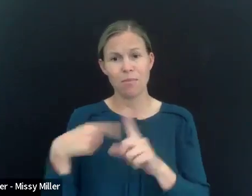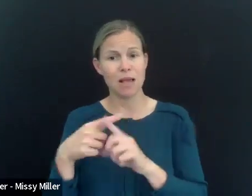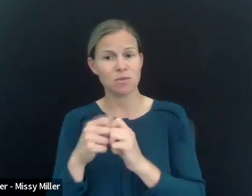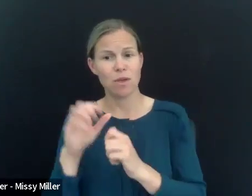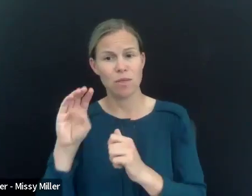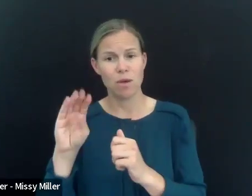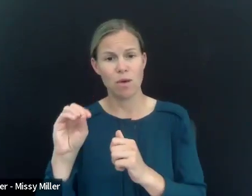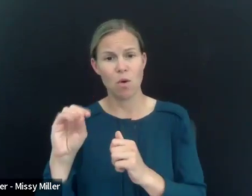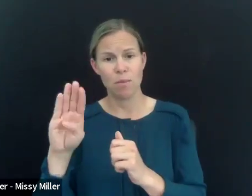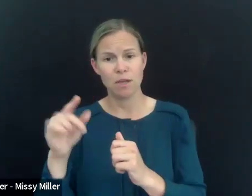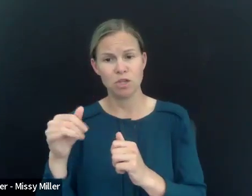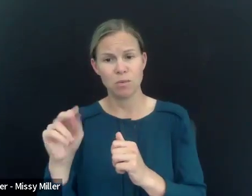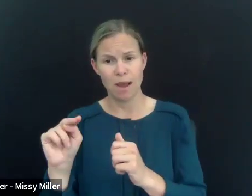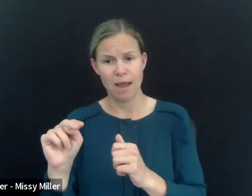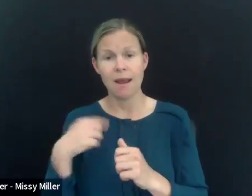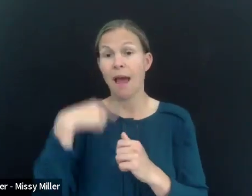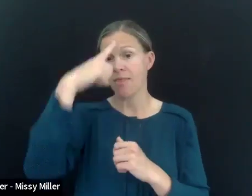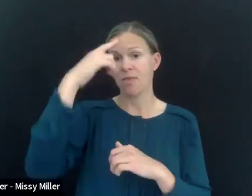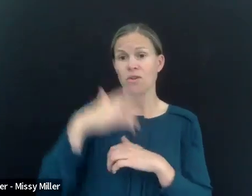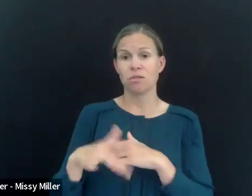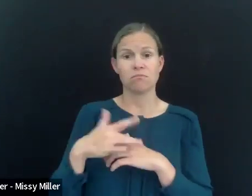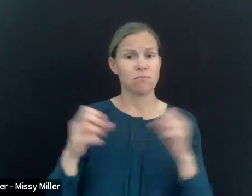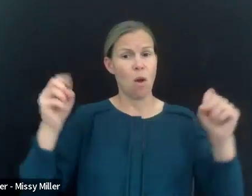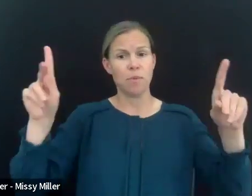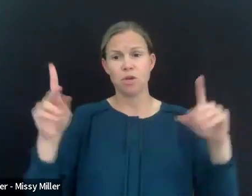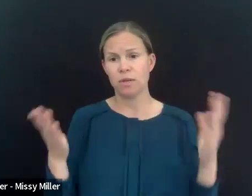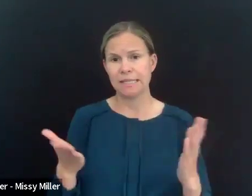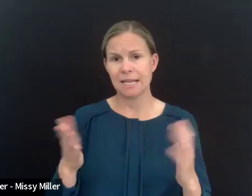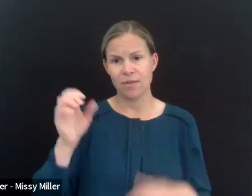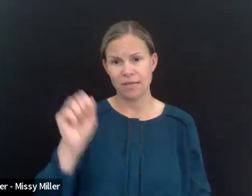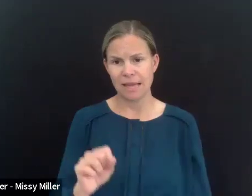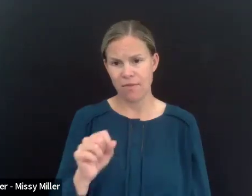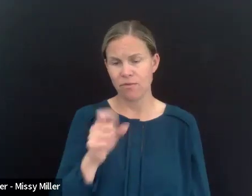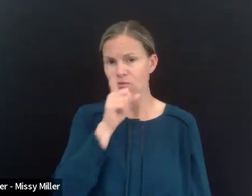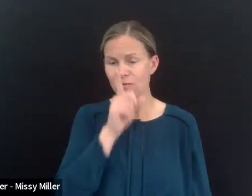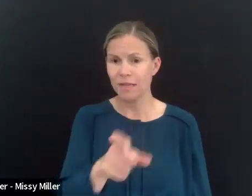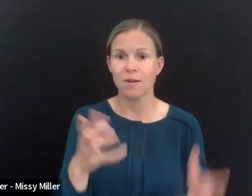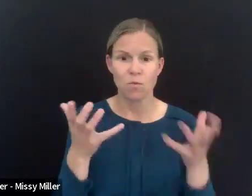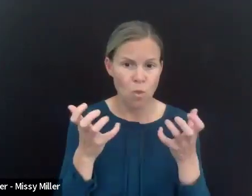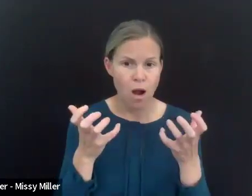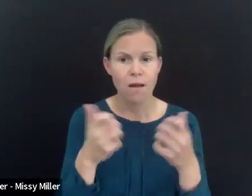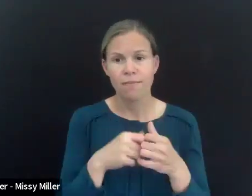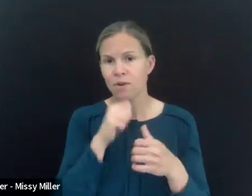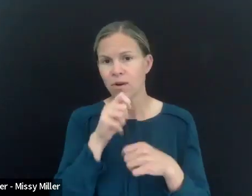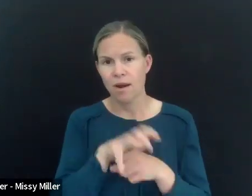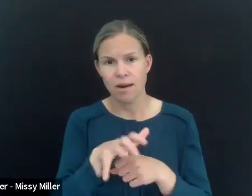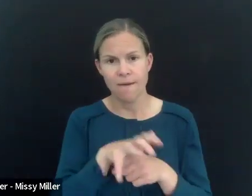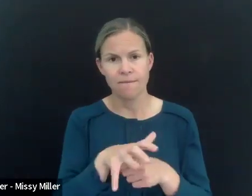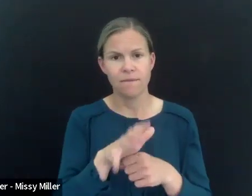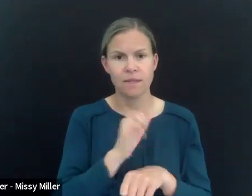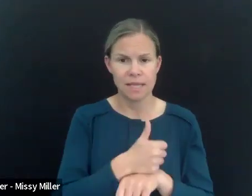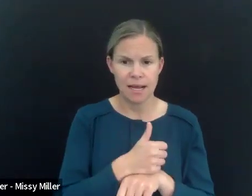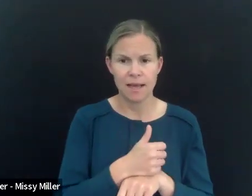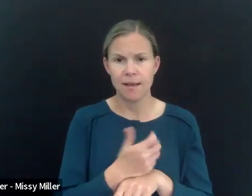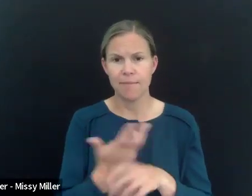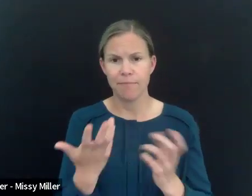opportunity here in the South because we're so desperate and there's so a lack of infrastructure. There's a lack of anything to where there are doctors,